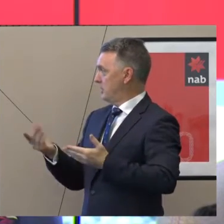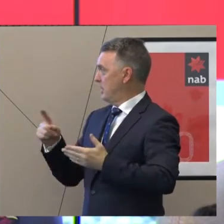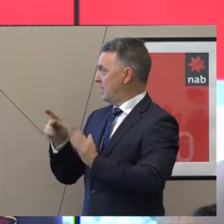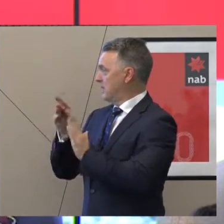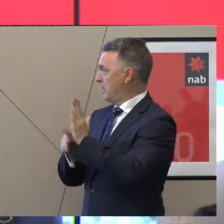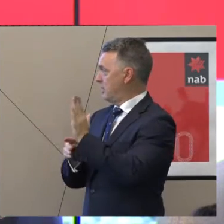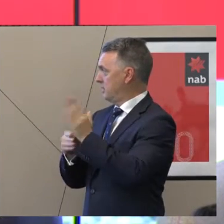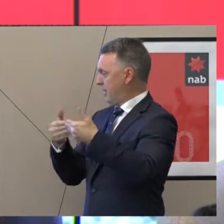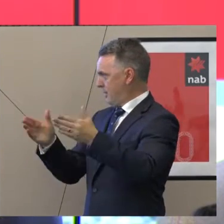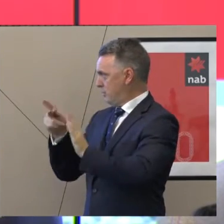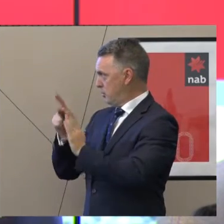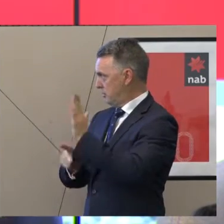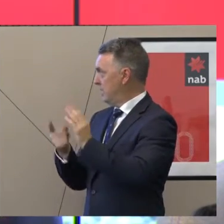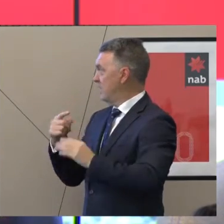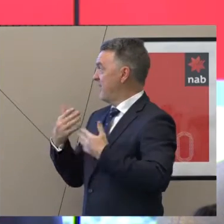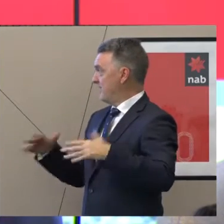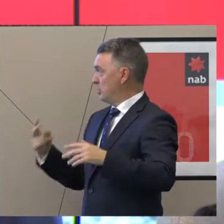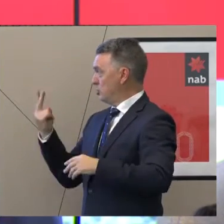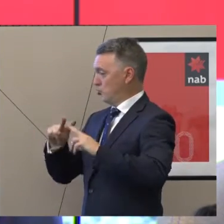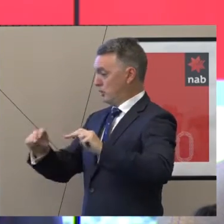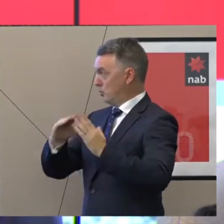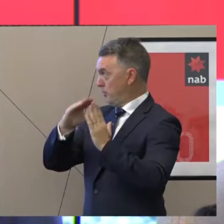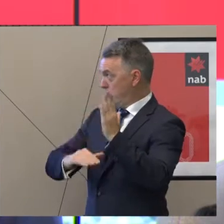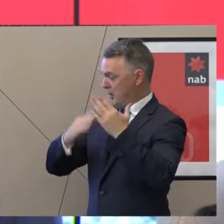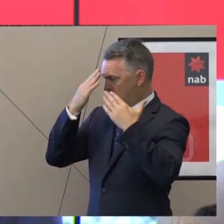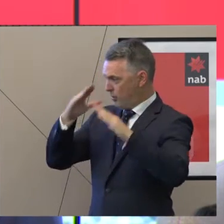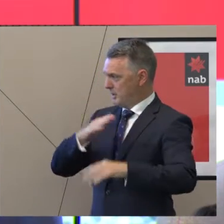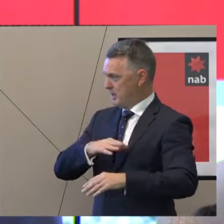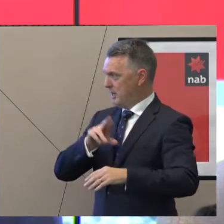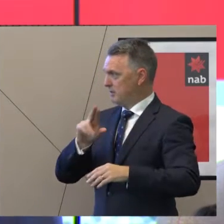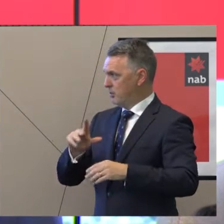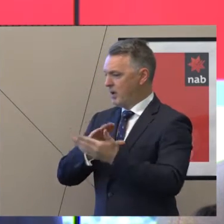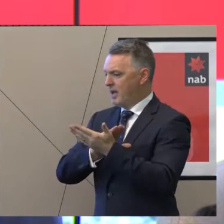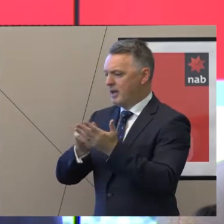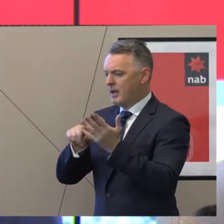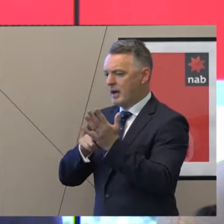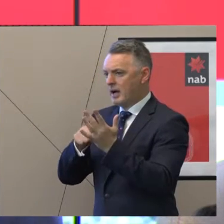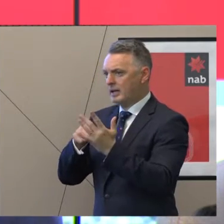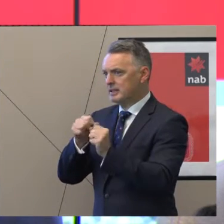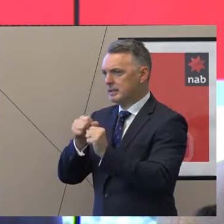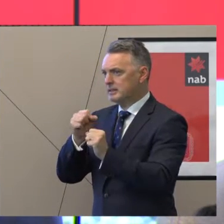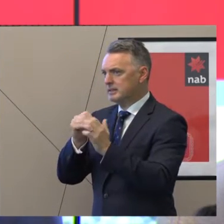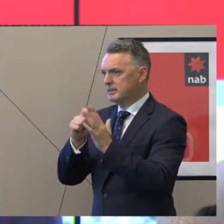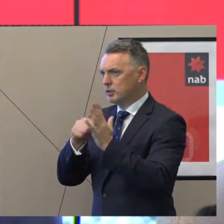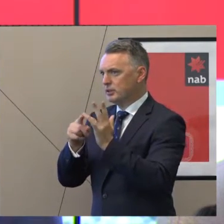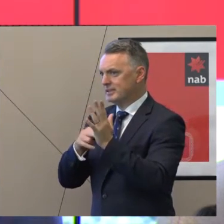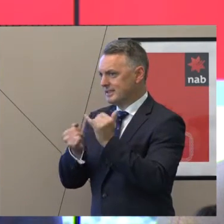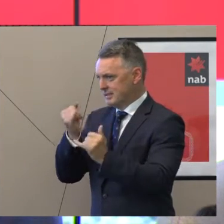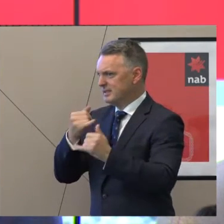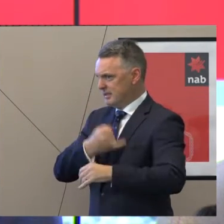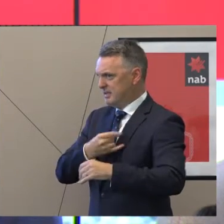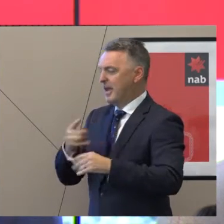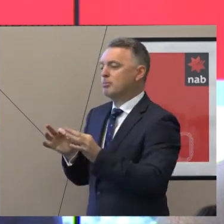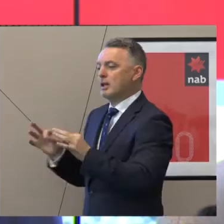Policy and has completed two research reports, the accommodation needs for people with Huntington's disease and Housing for Life, planning